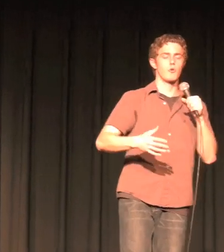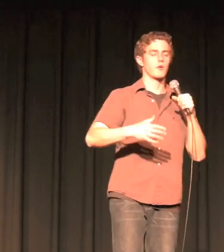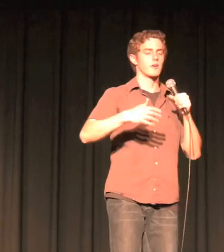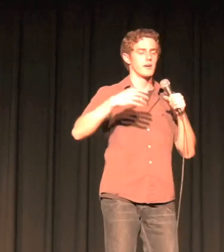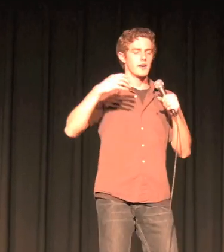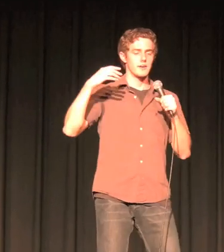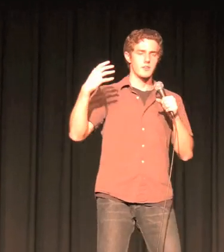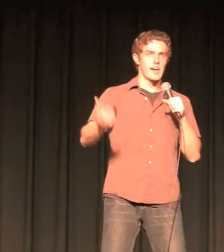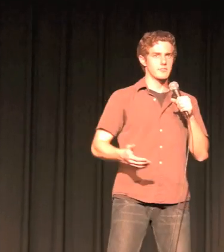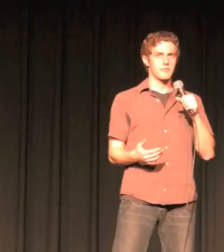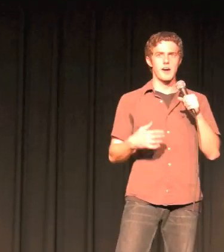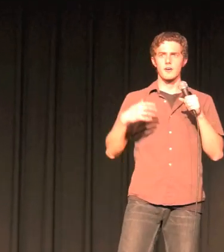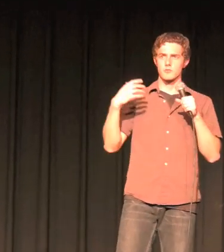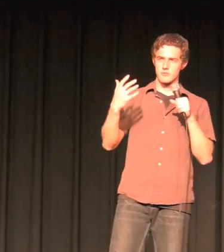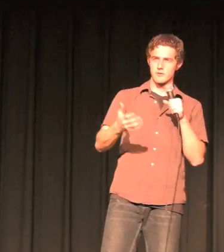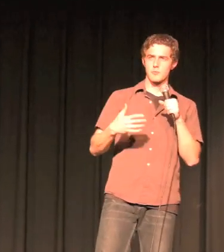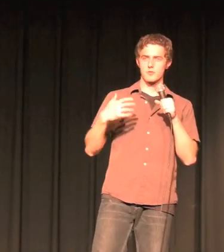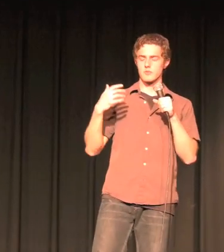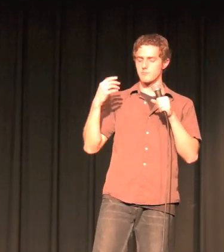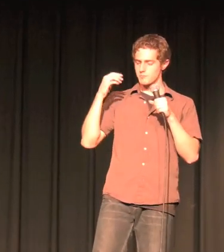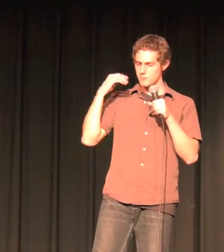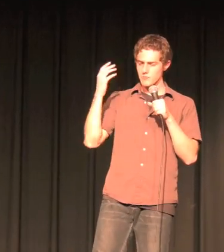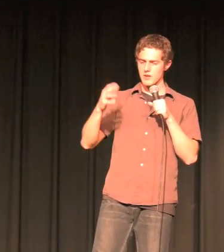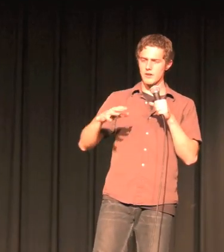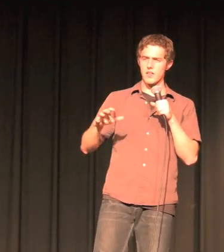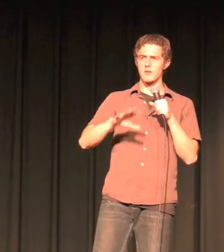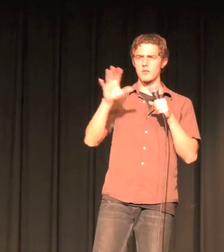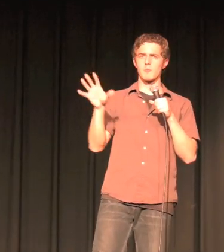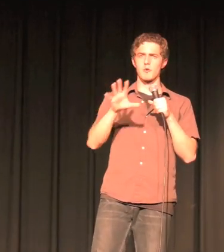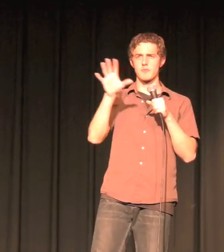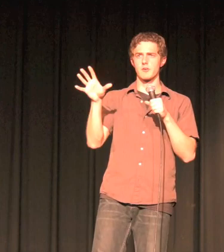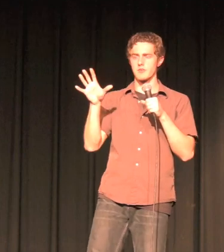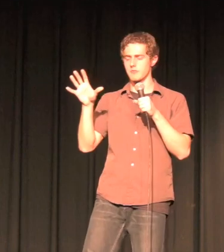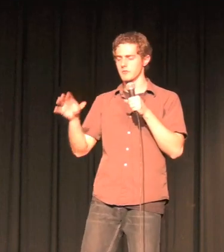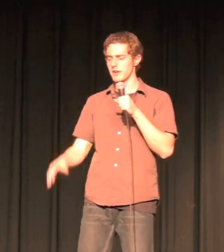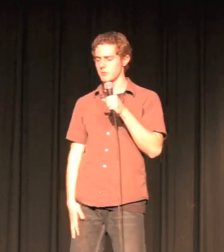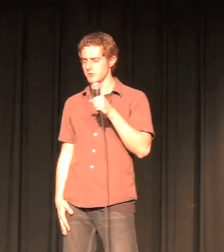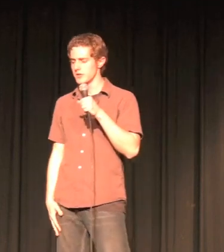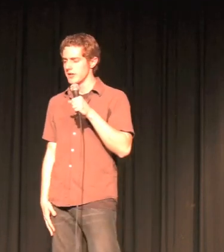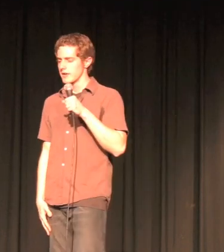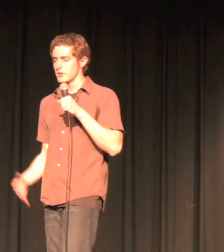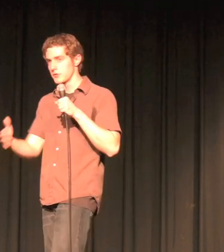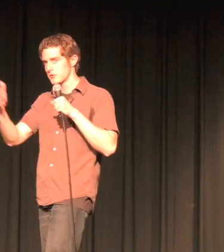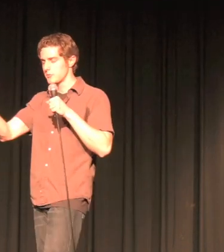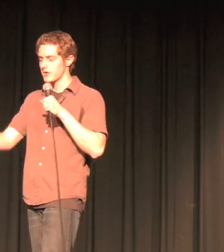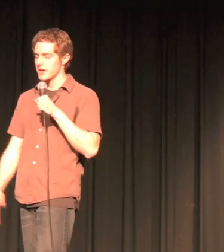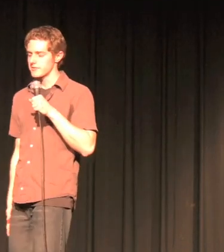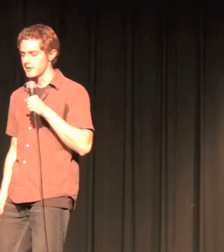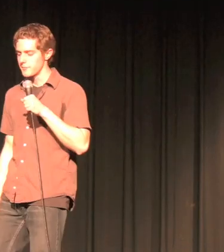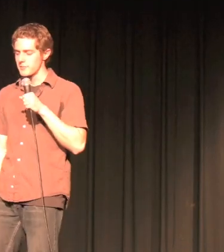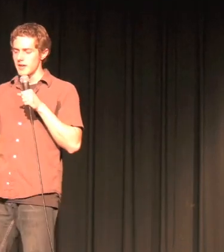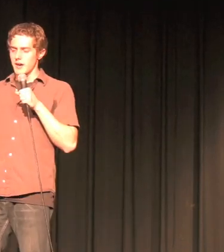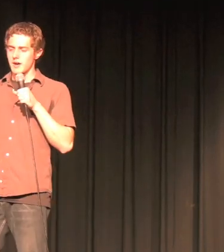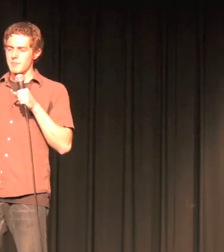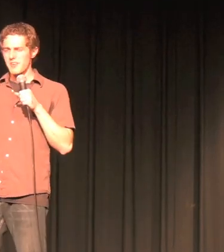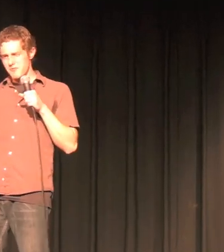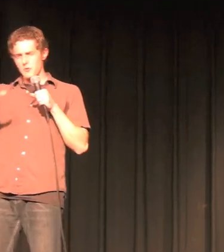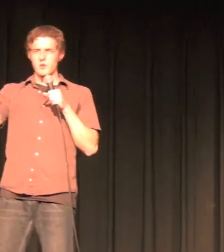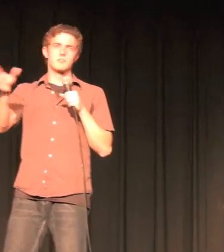more classifiers, conception, a lot more figurative language, closer to pure ASL. And there are a few reasons